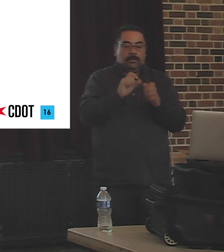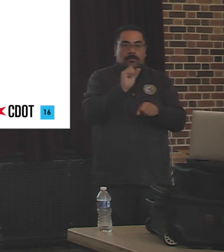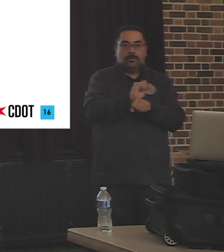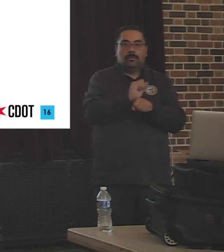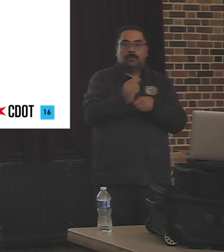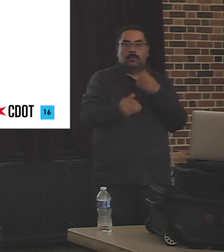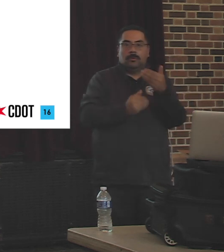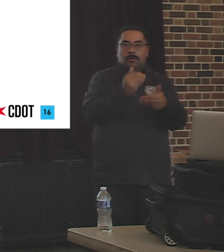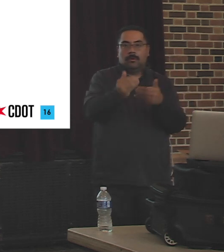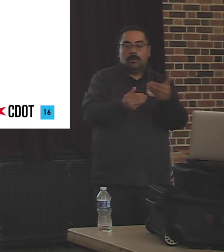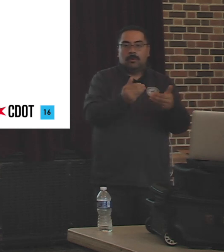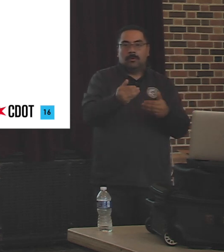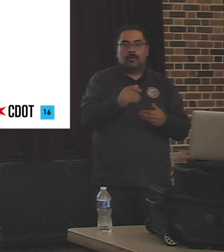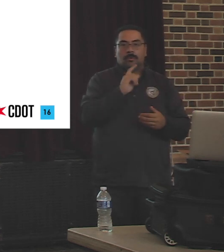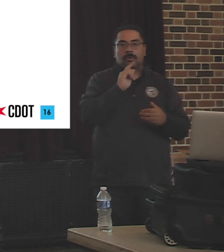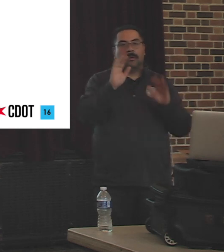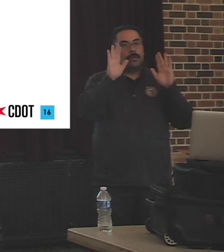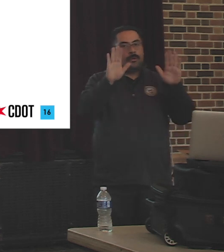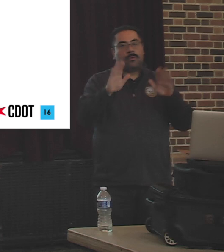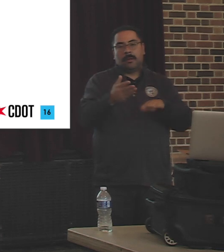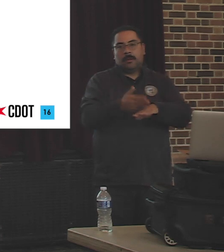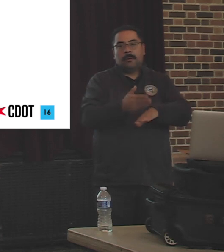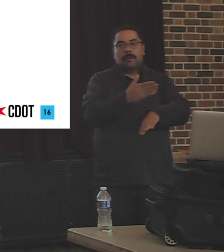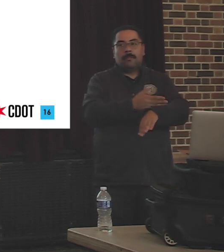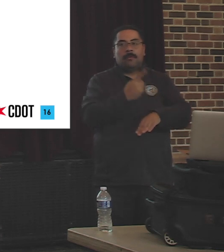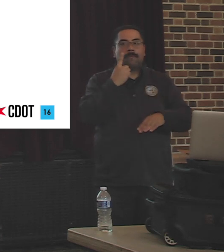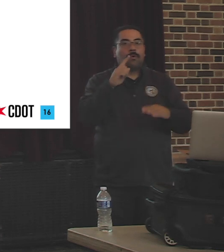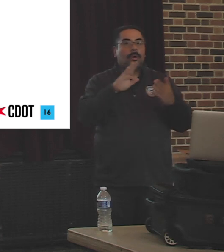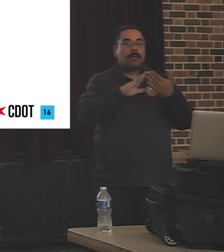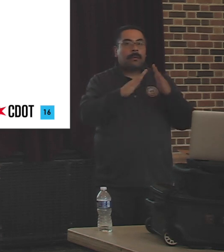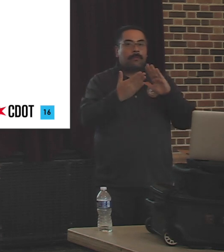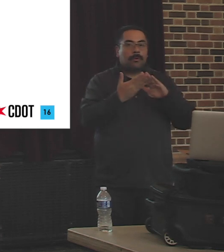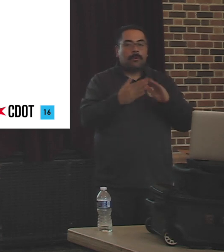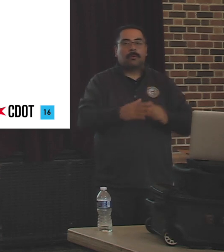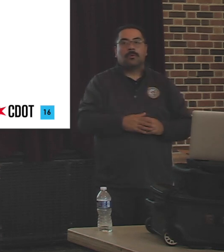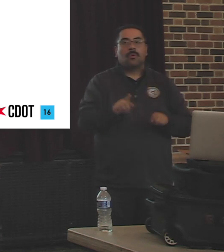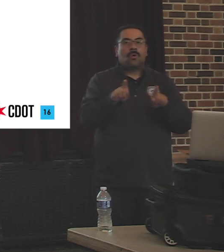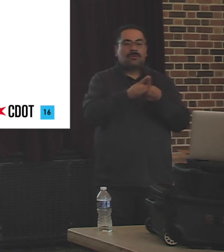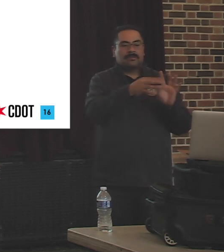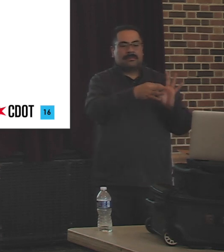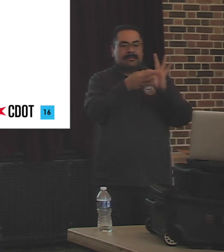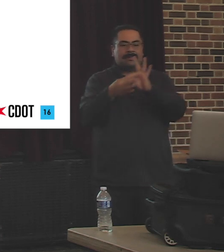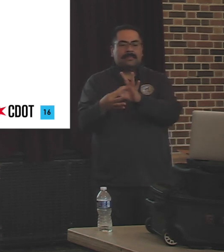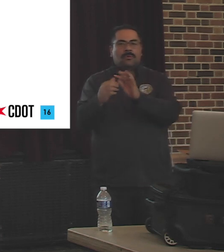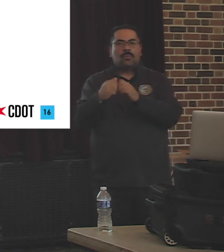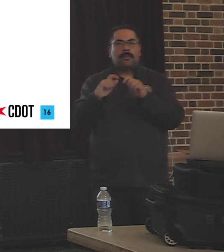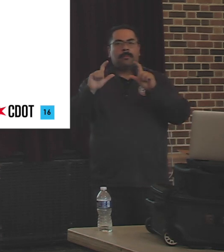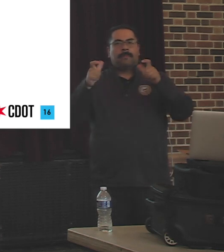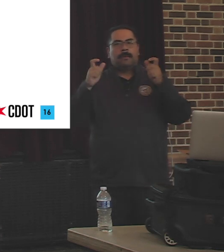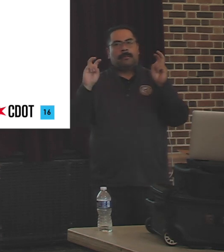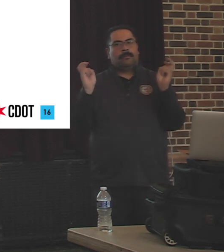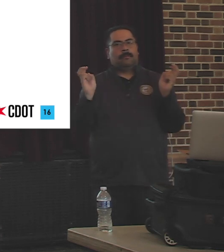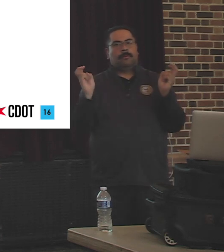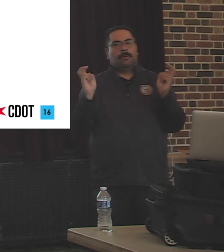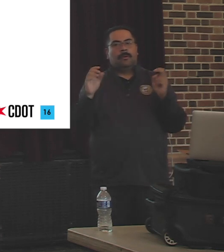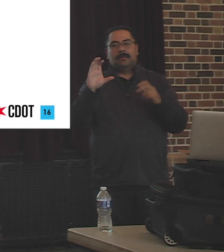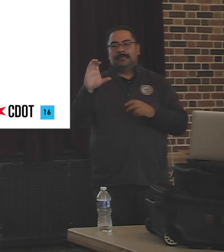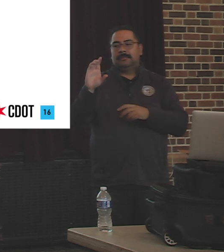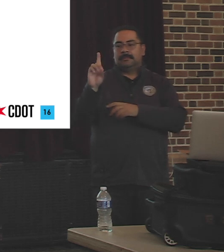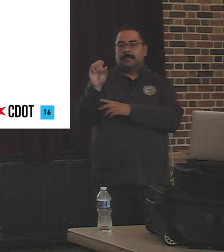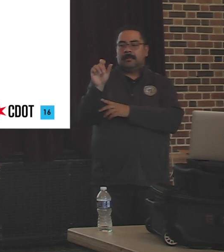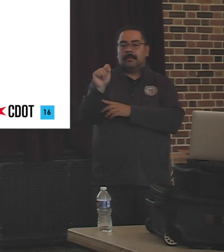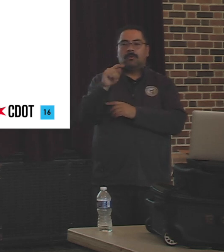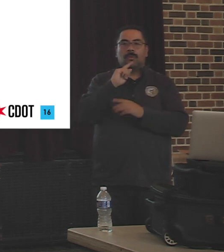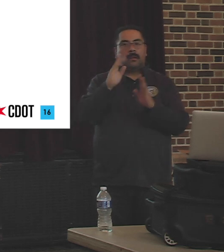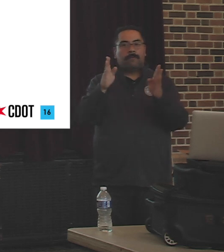But that is really a great improvement for the community and also ties into a larger theme that at CDOT we're really